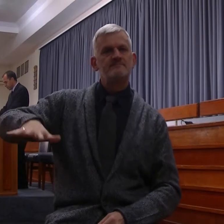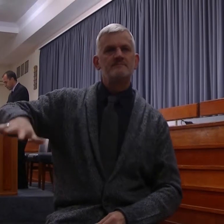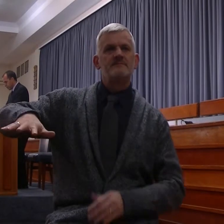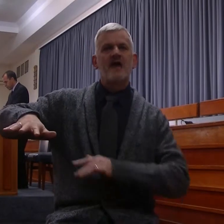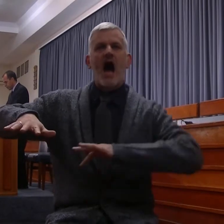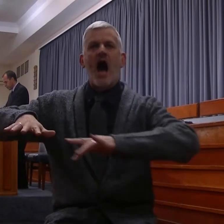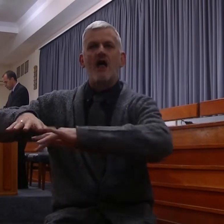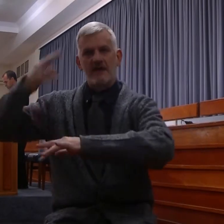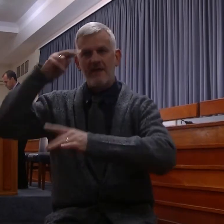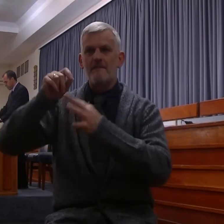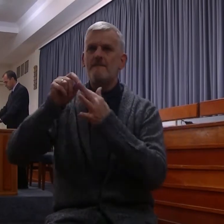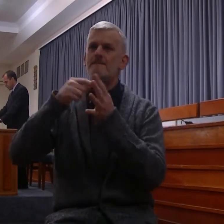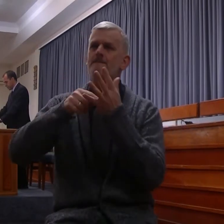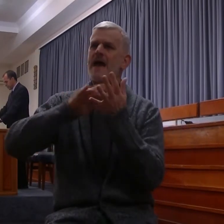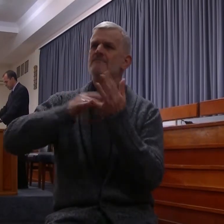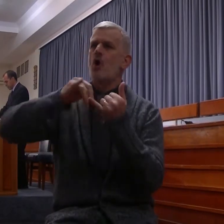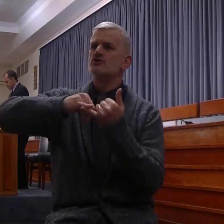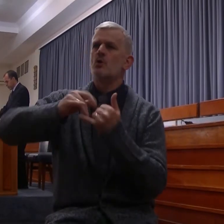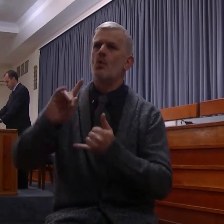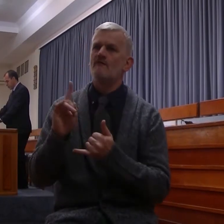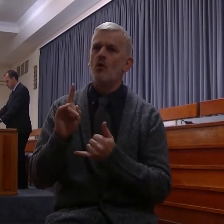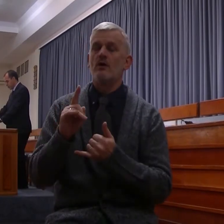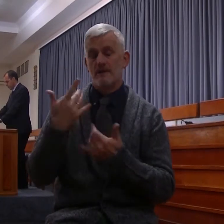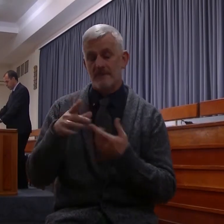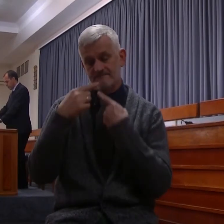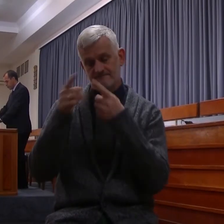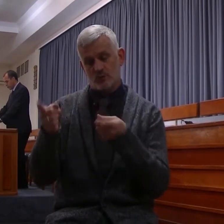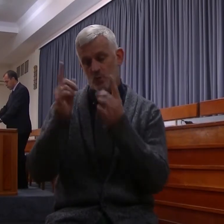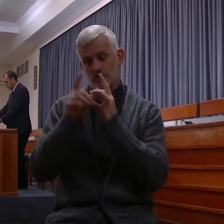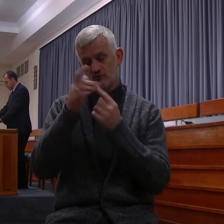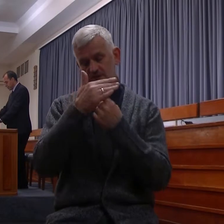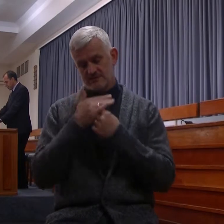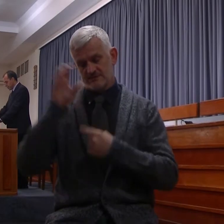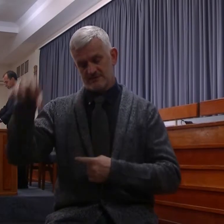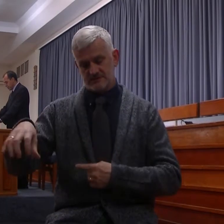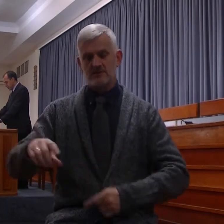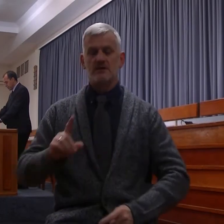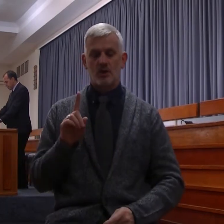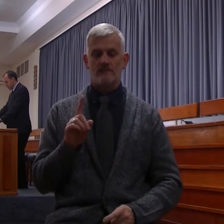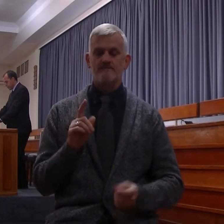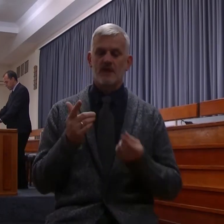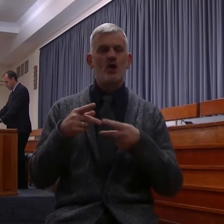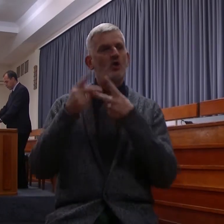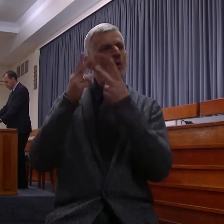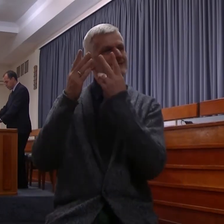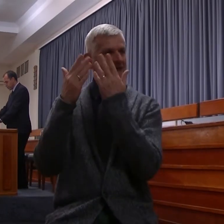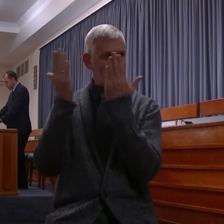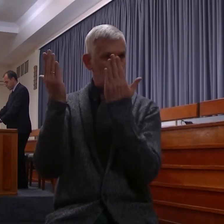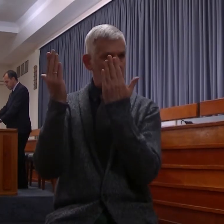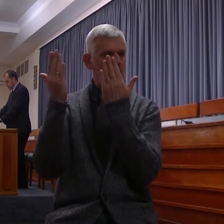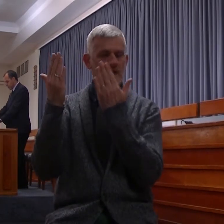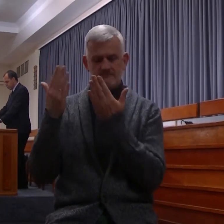the testimony of Jesus Christ. I was in the Spirit on the Lord's day and heard behind me a great